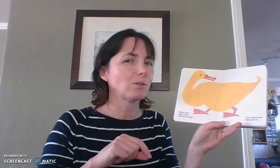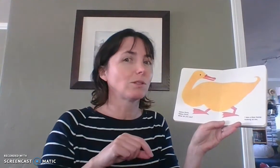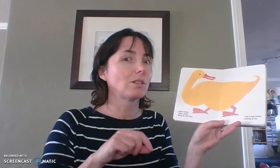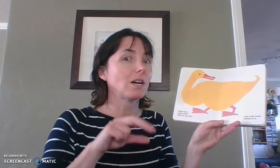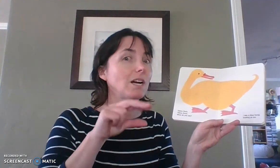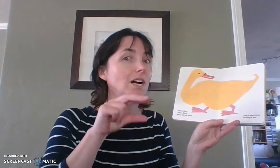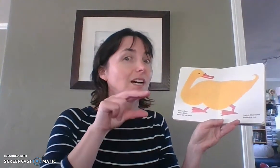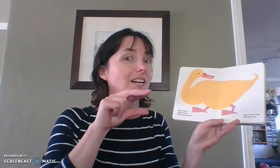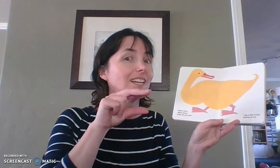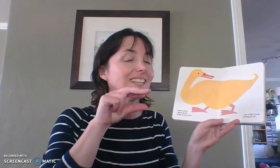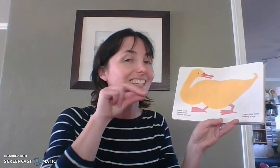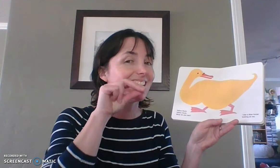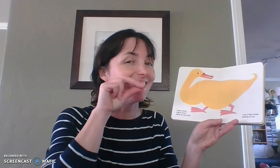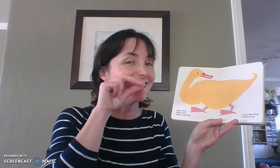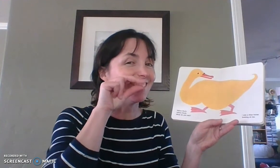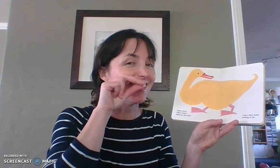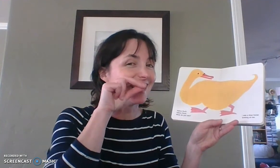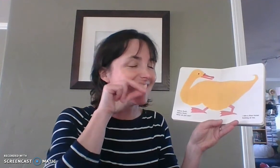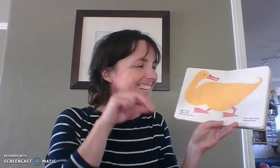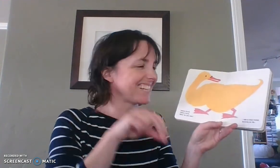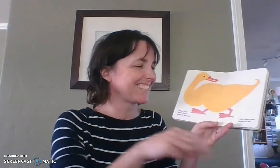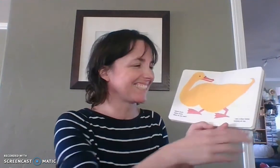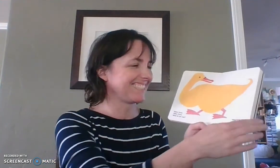the duck had a long one.